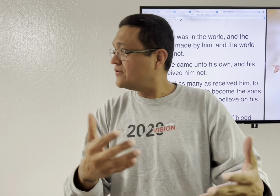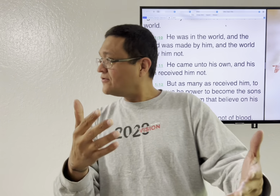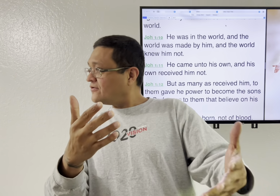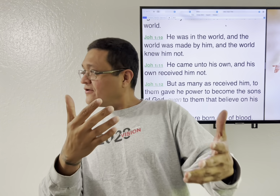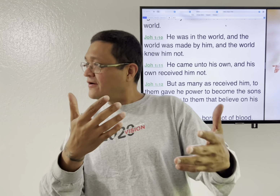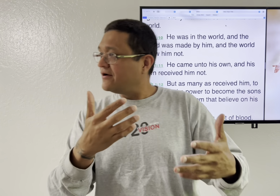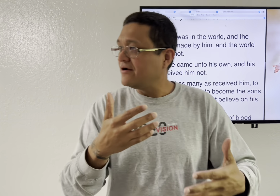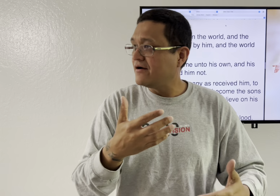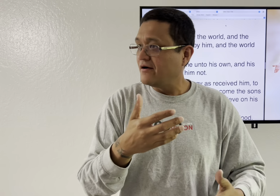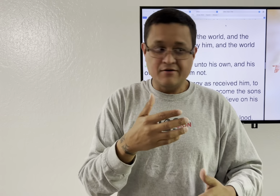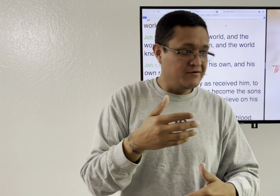It's like,